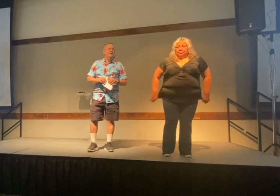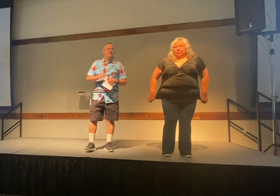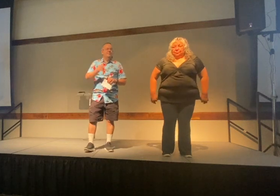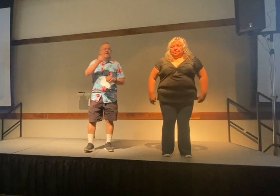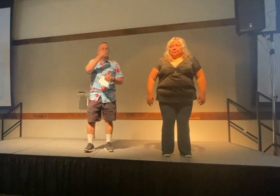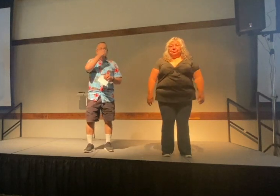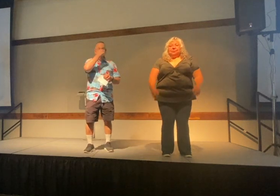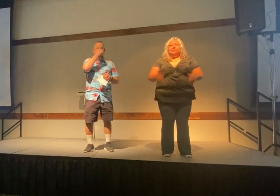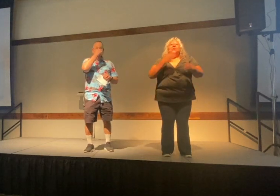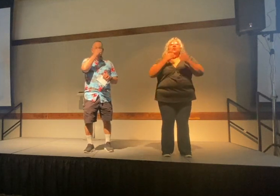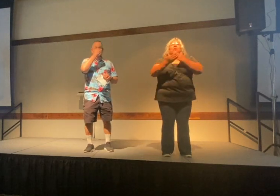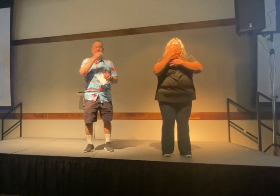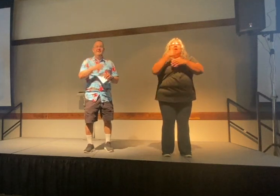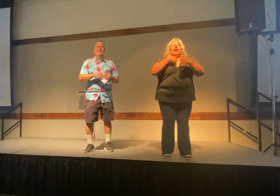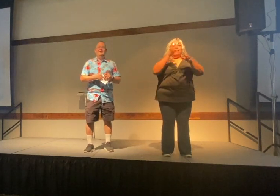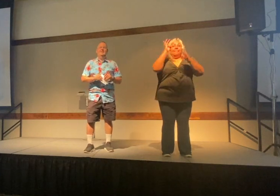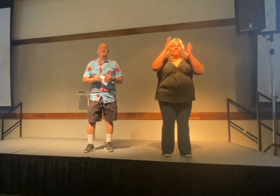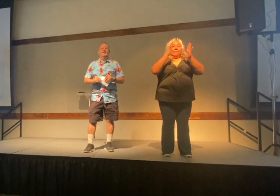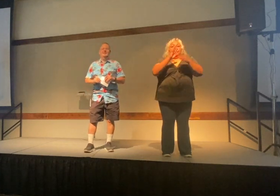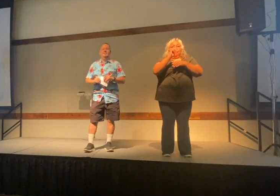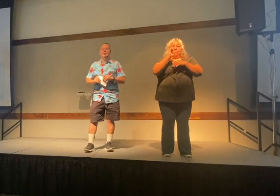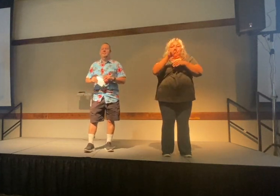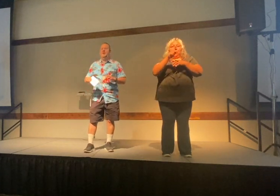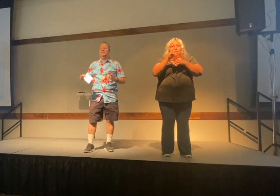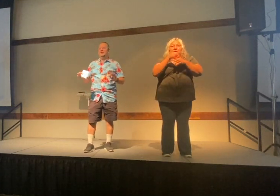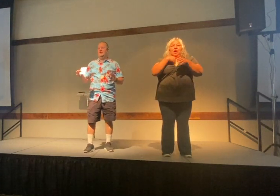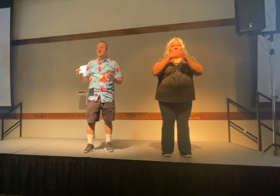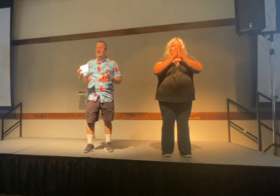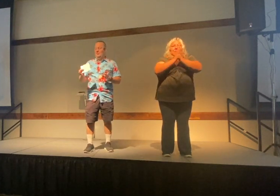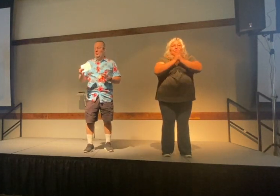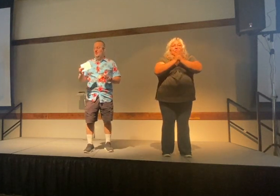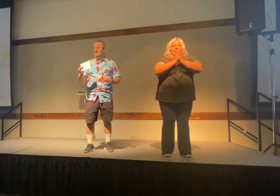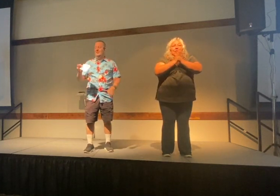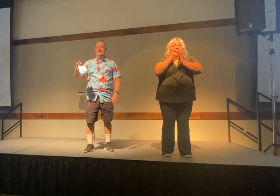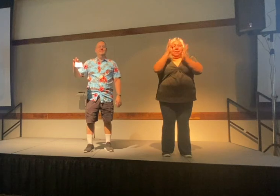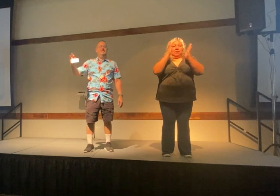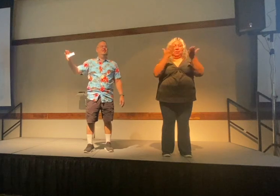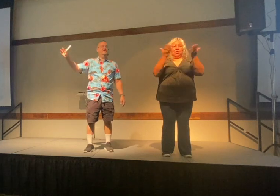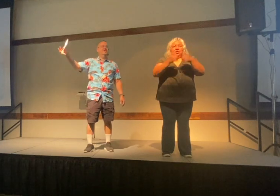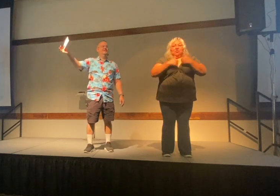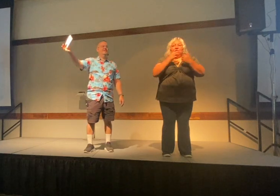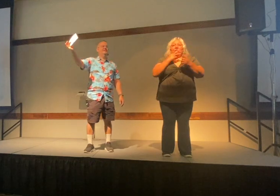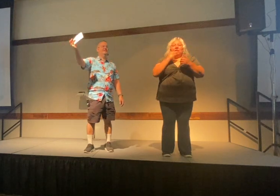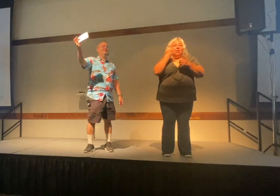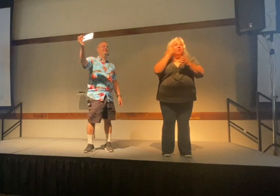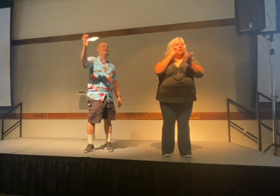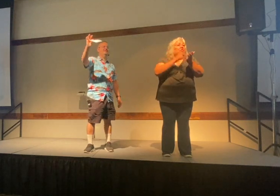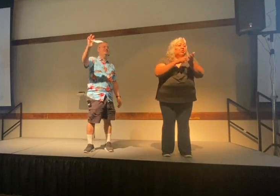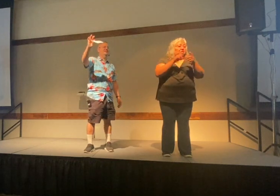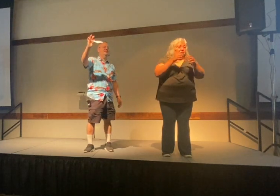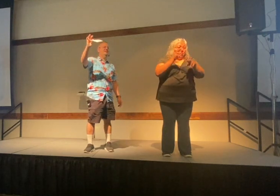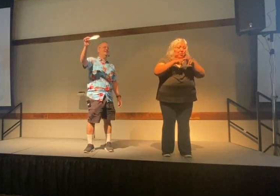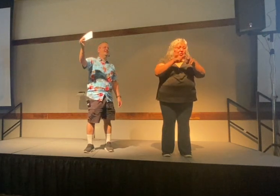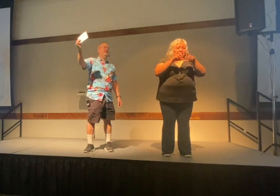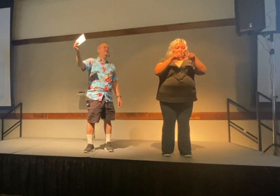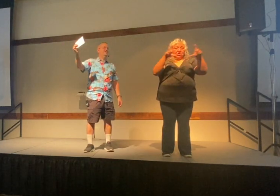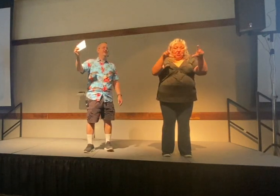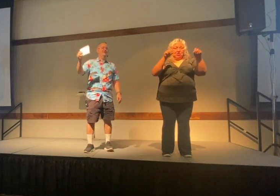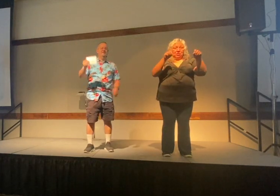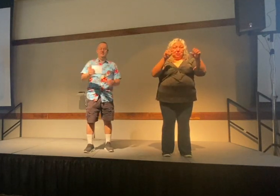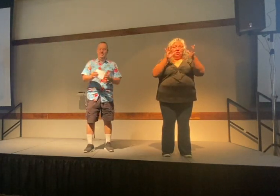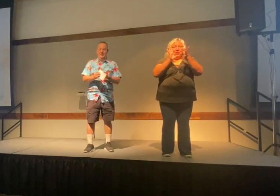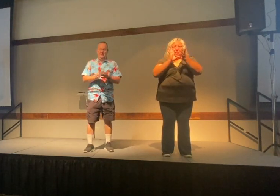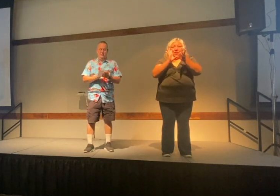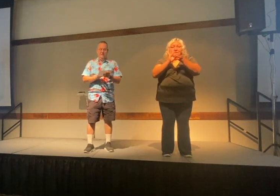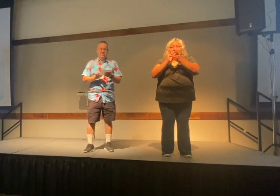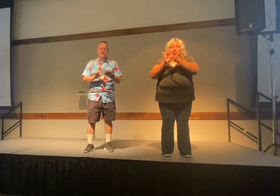Good morning. I'm Pastor Mark. I'm the prayer pastor here at Living Water. You notice on your seats there's these connection